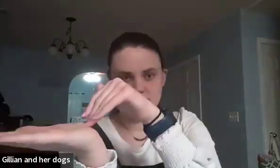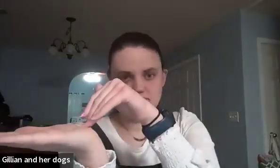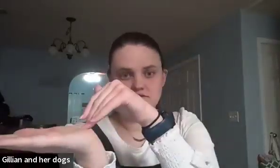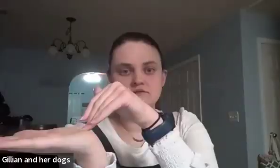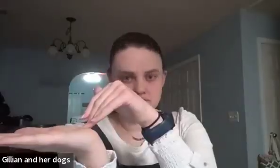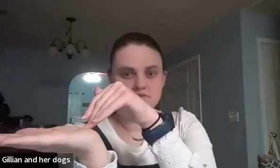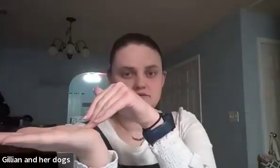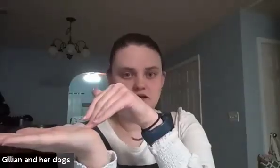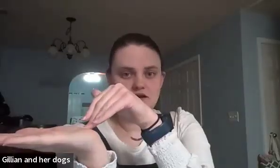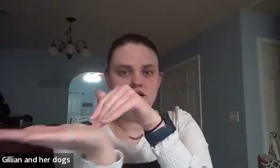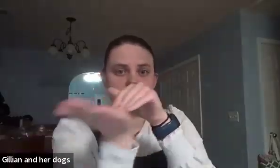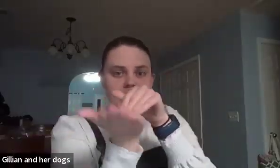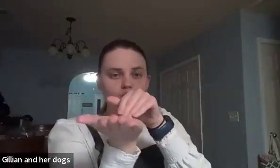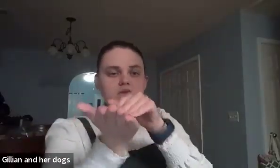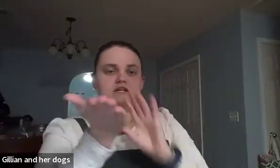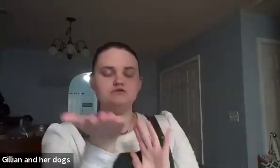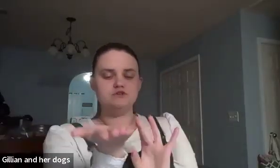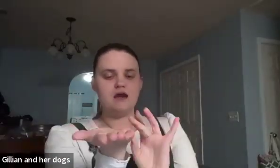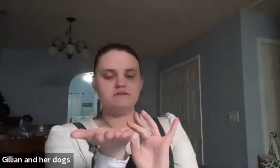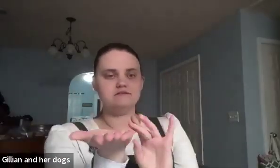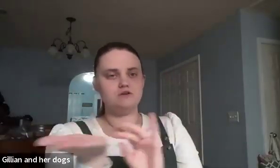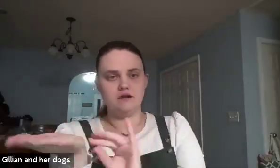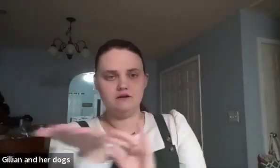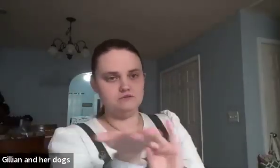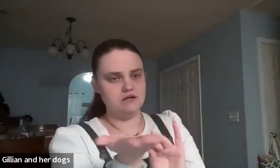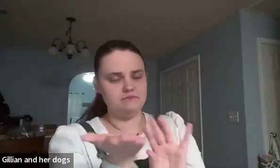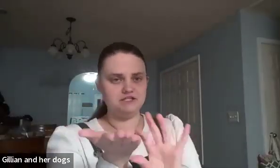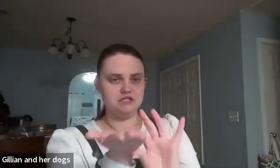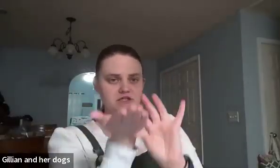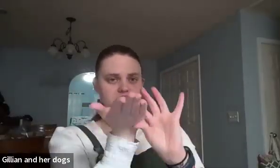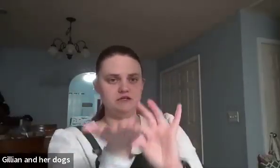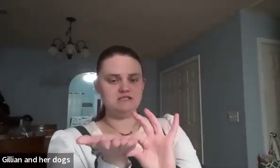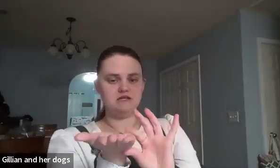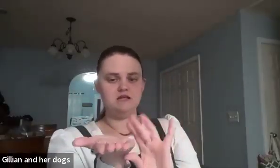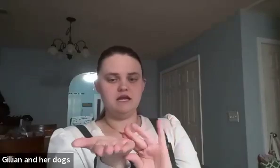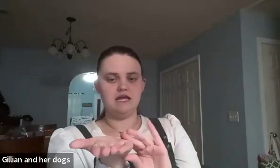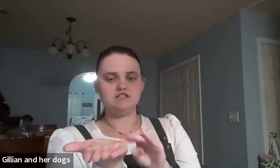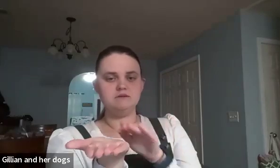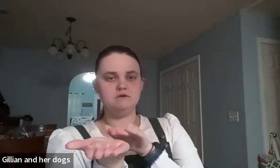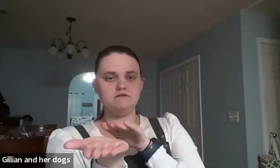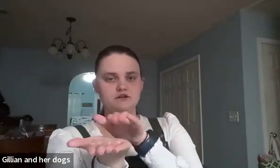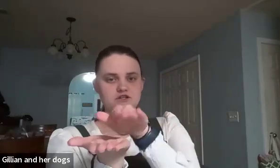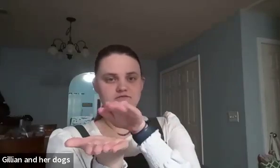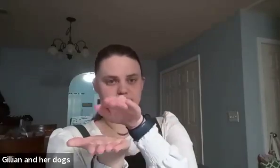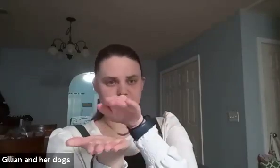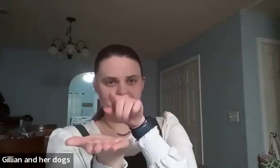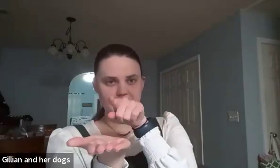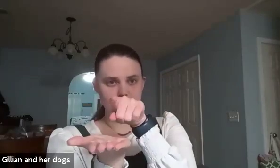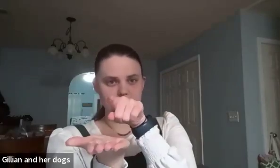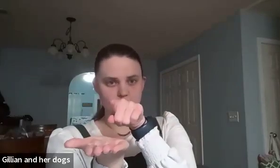1,000. Okay. And normally you do have it. Sorry, I know I'm trying to position where you can see it. It's going to be where your fingers are pointing out like